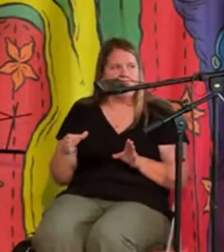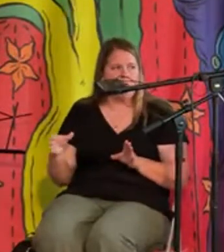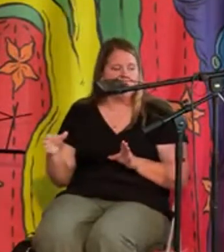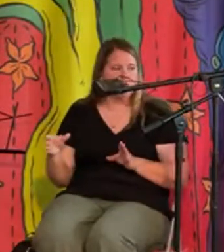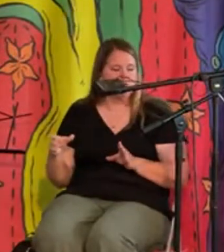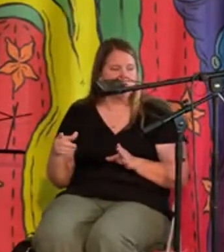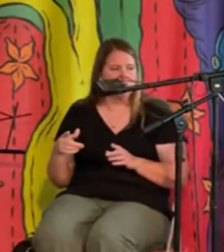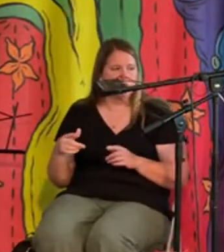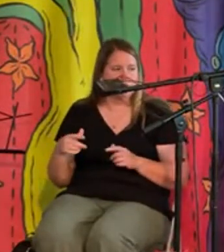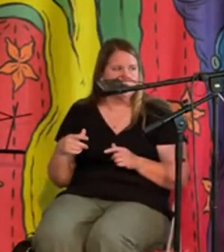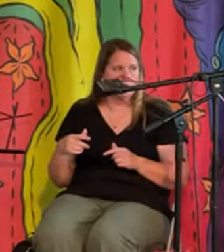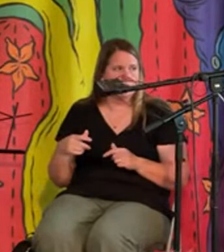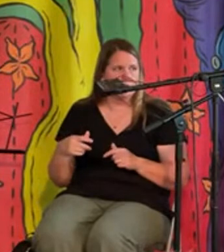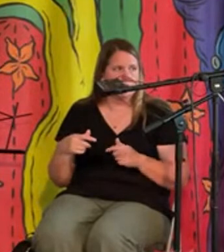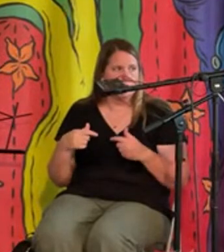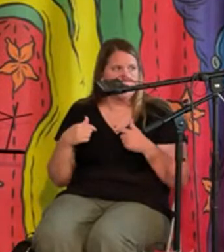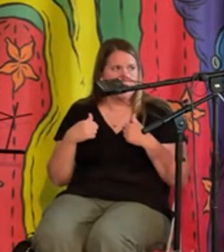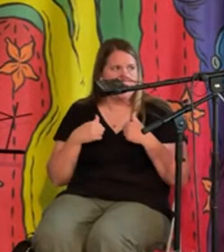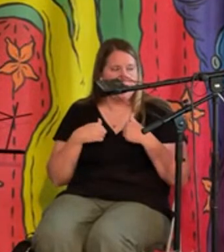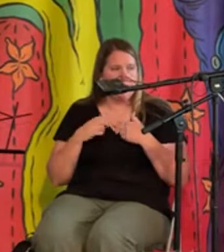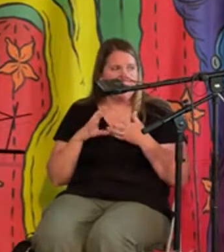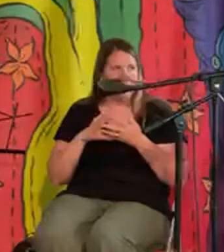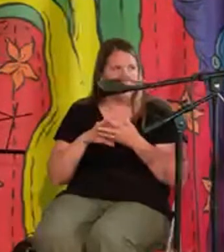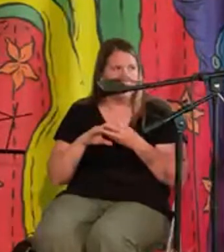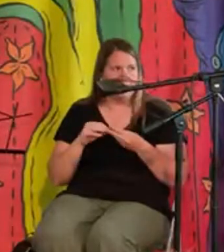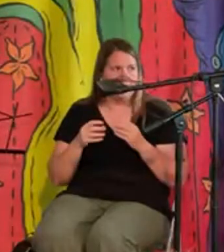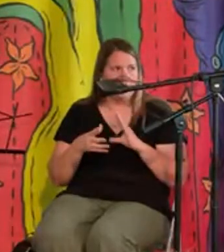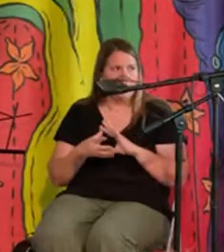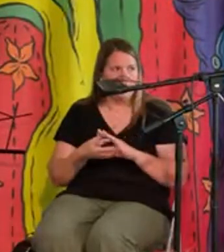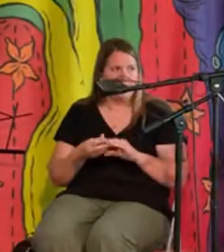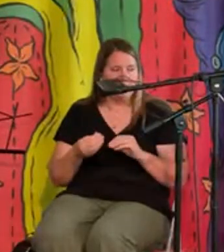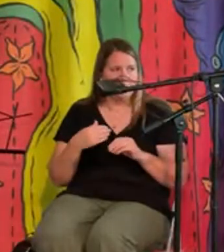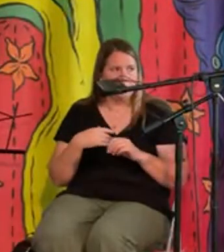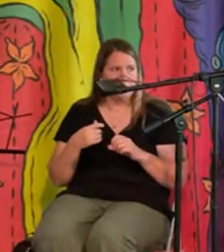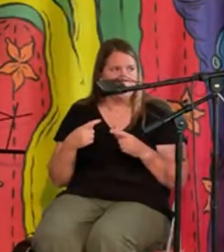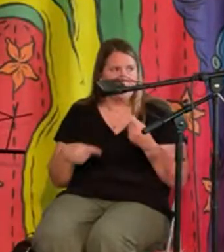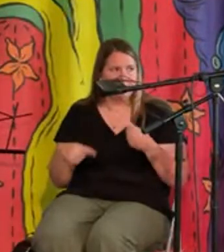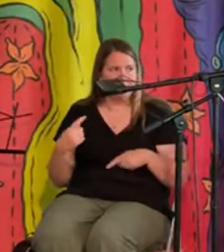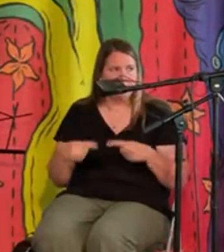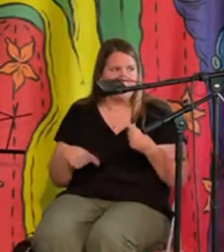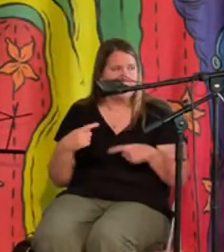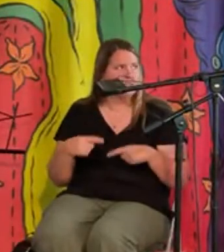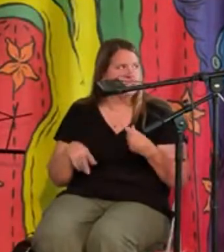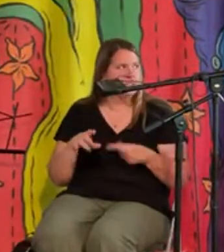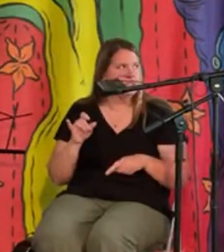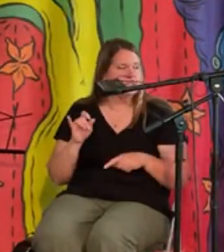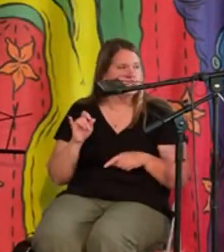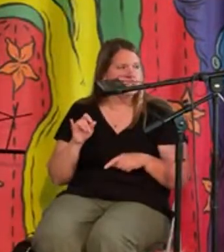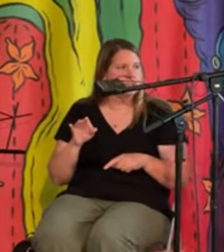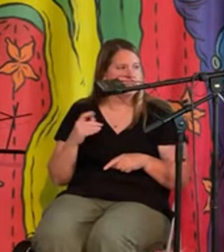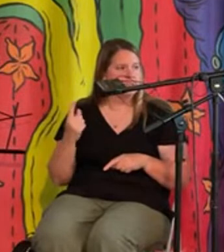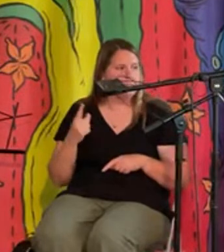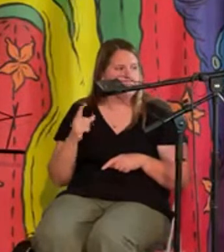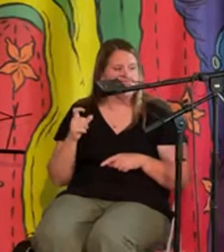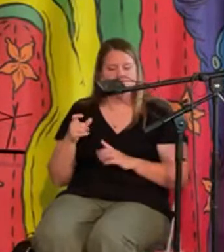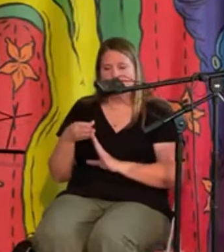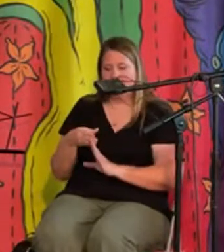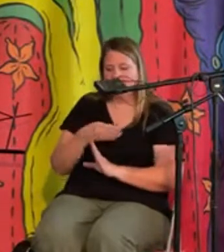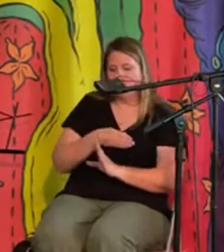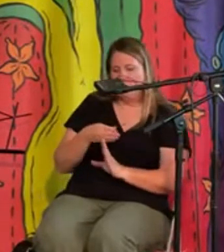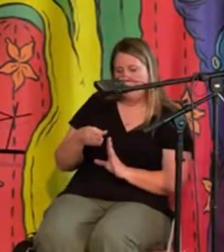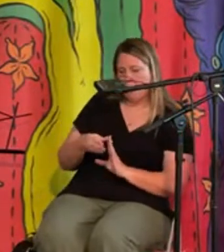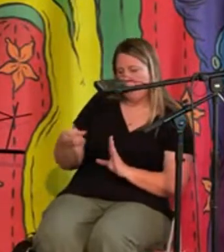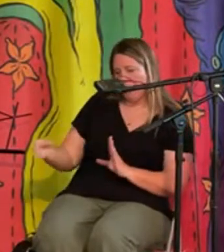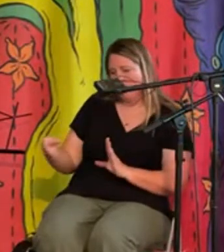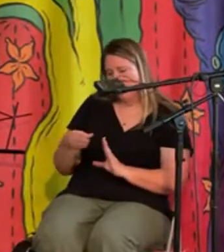because I'm the narrative one in the family, so we would have fights about whether something should follow or go before or